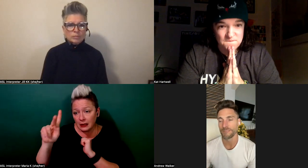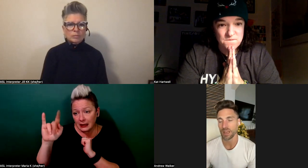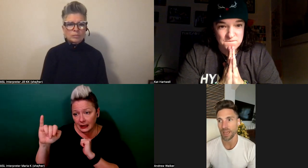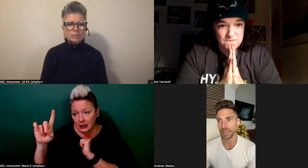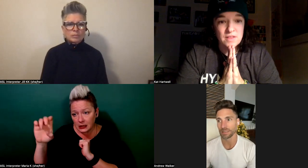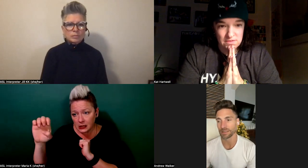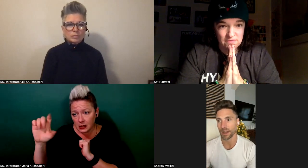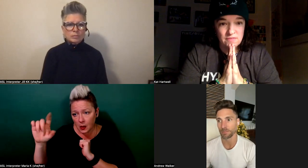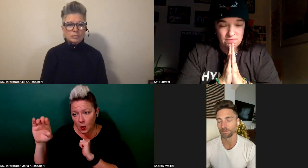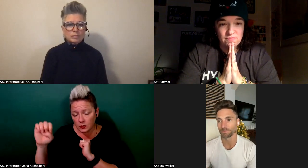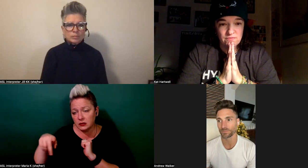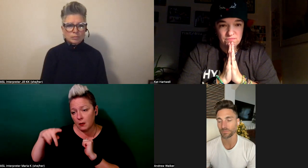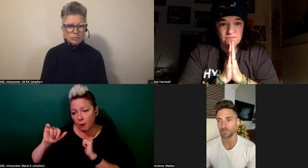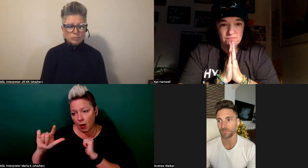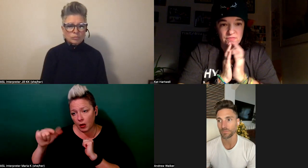there, and